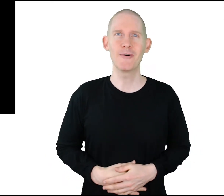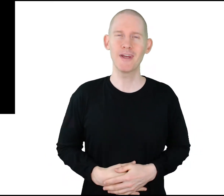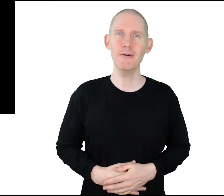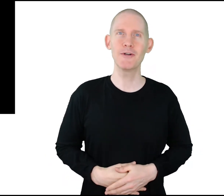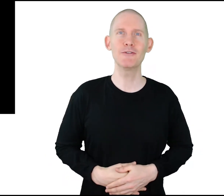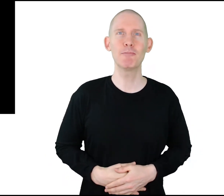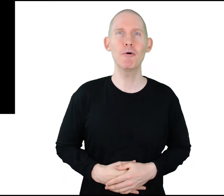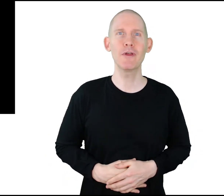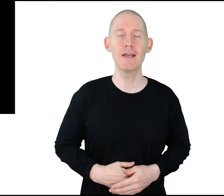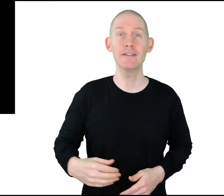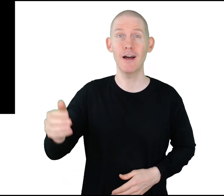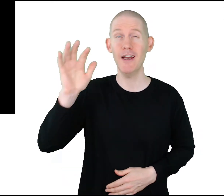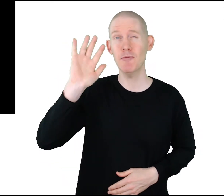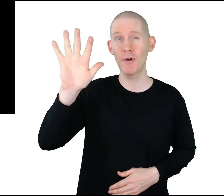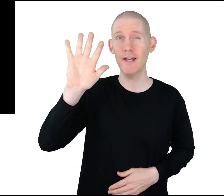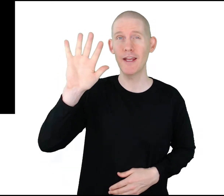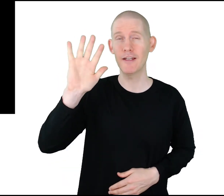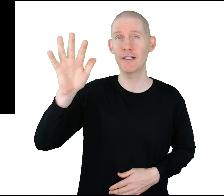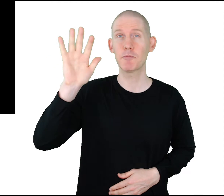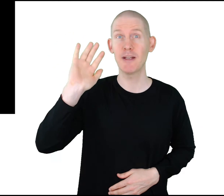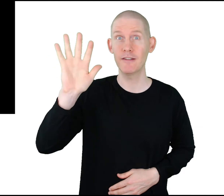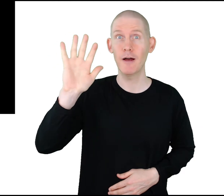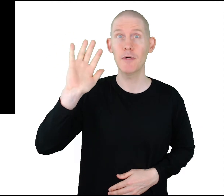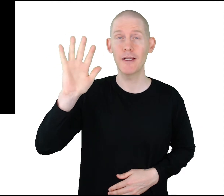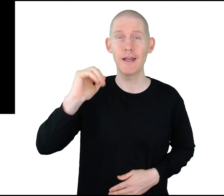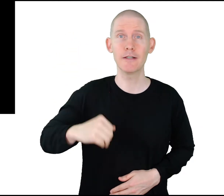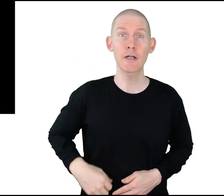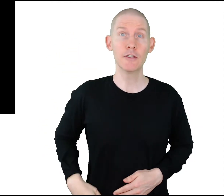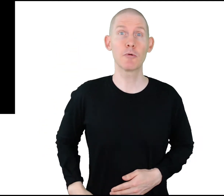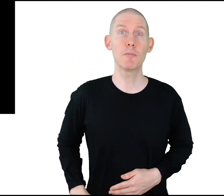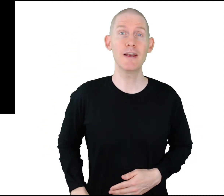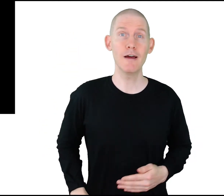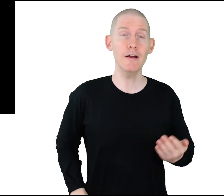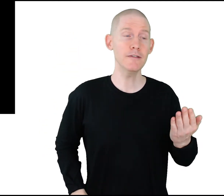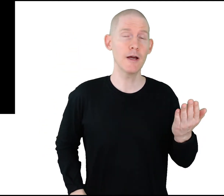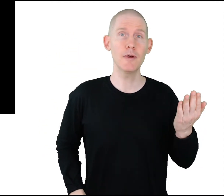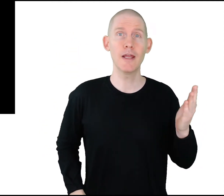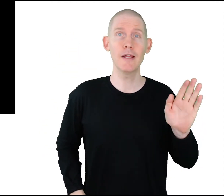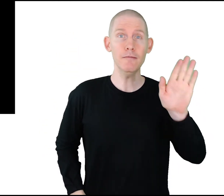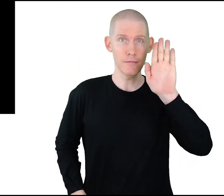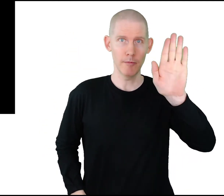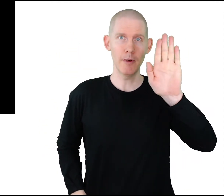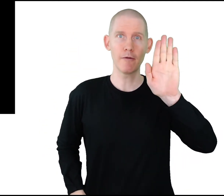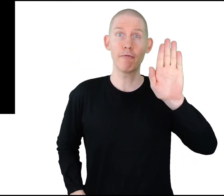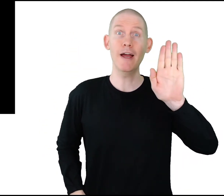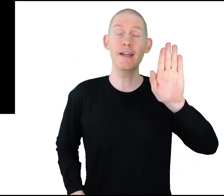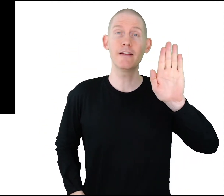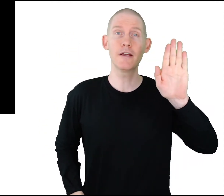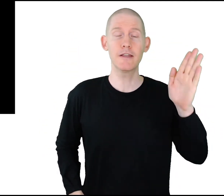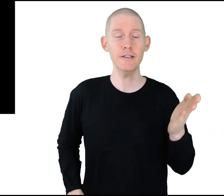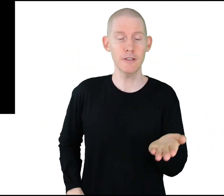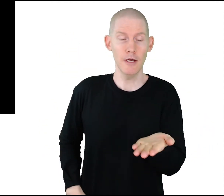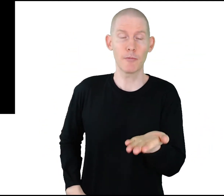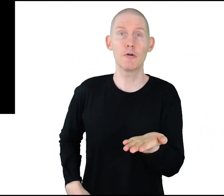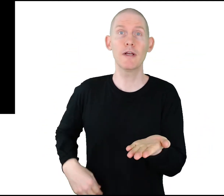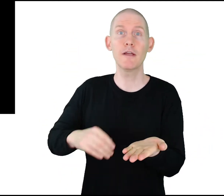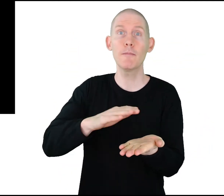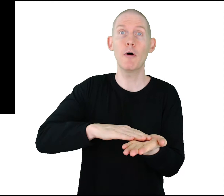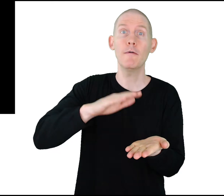Okay, we're going to use both hands. I'm right-handed, that's my dominant hand. So with my non-dominant hand, I'm going to make a flat hand like this, put it right there, palm